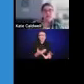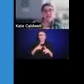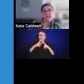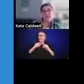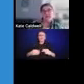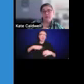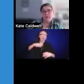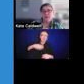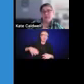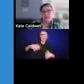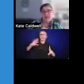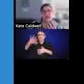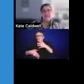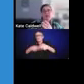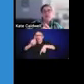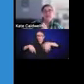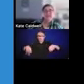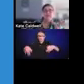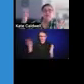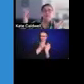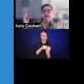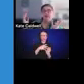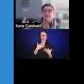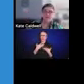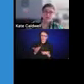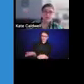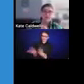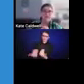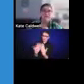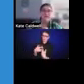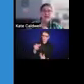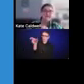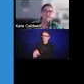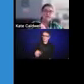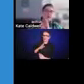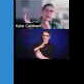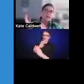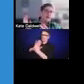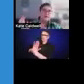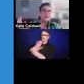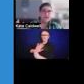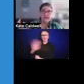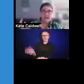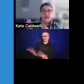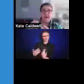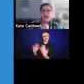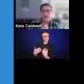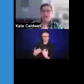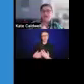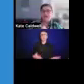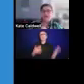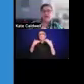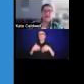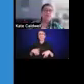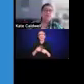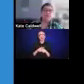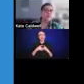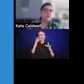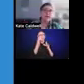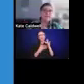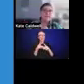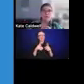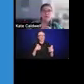sharing what they've been going through. And then, of course, there's a variety of digital methods, and these are growing every day, that can